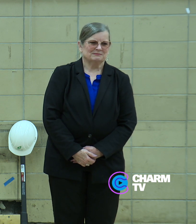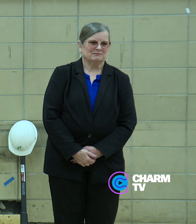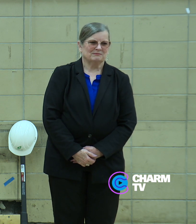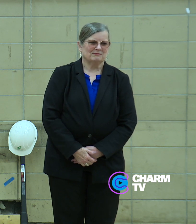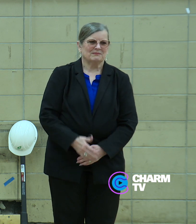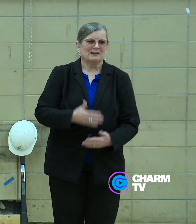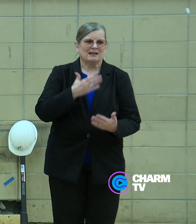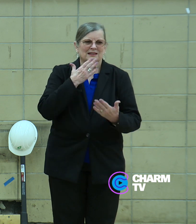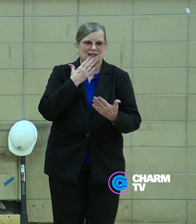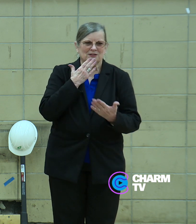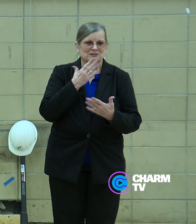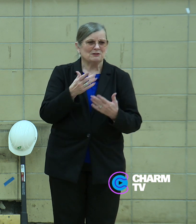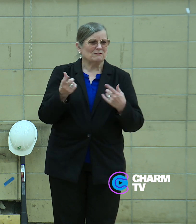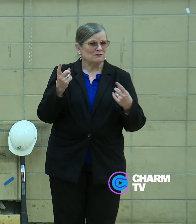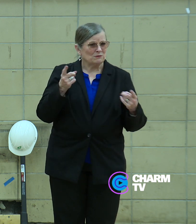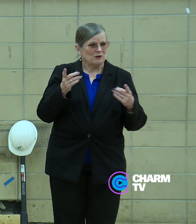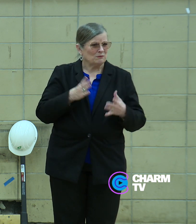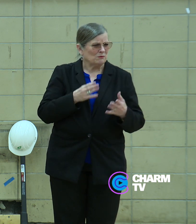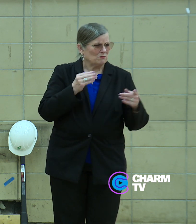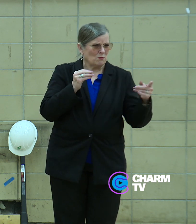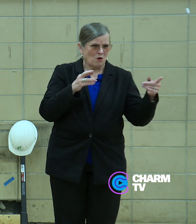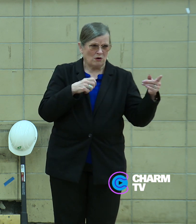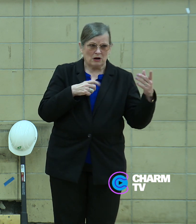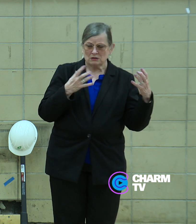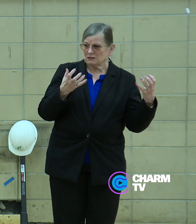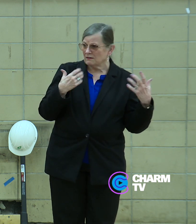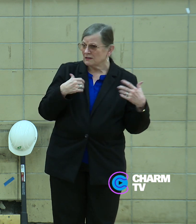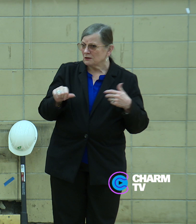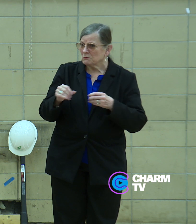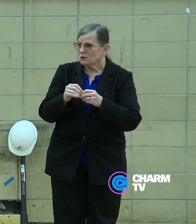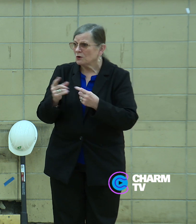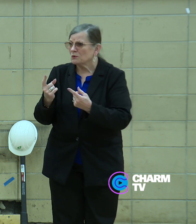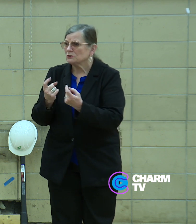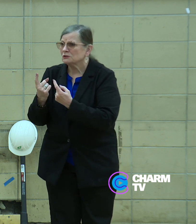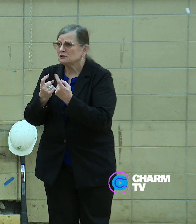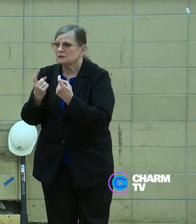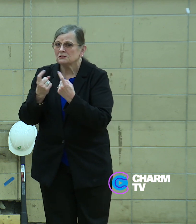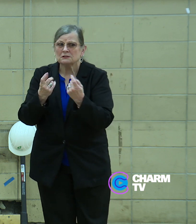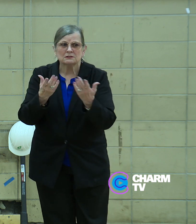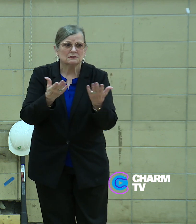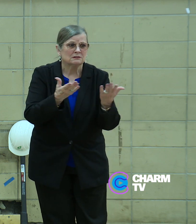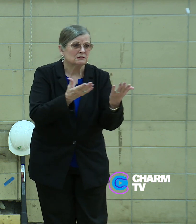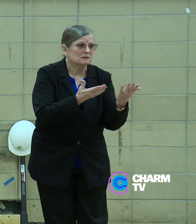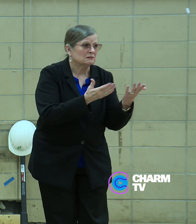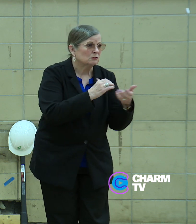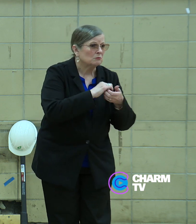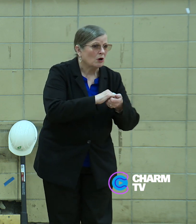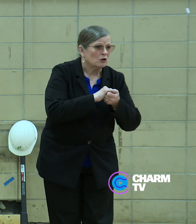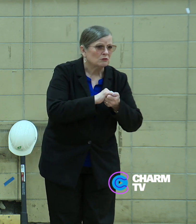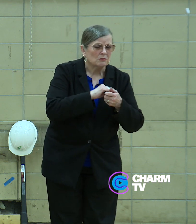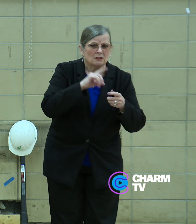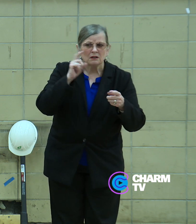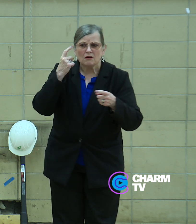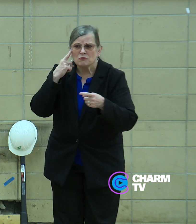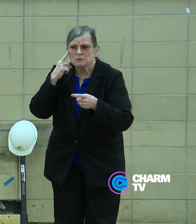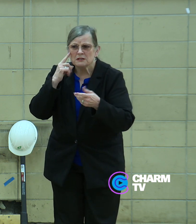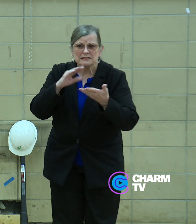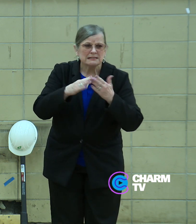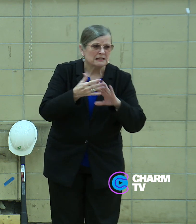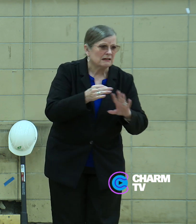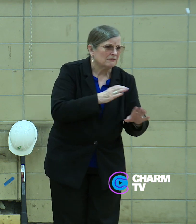Thank you, Director Moore. And before I take questions again, I want to thank all of our partners in government, the Council President, Senator